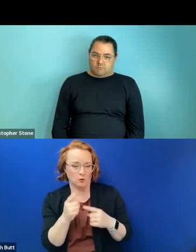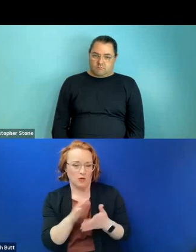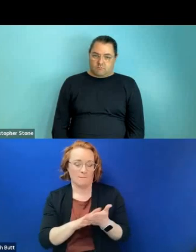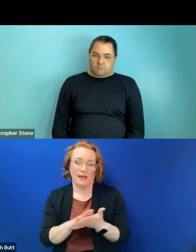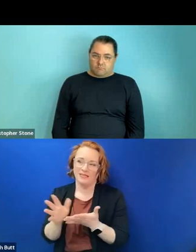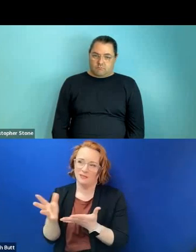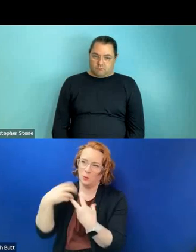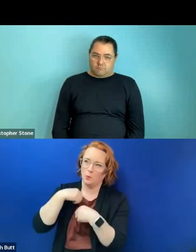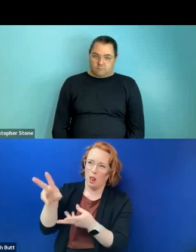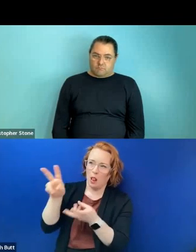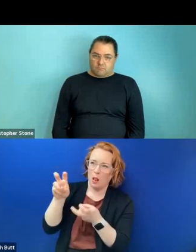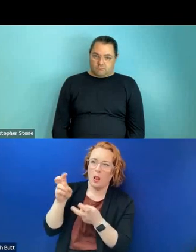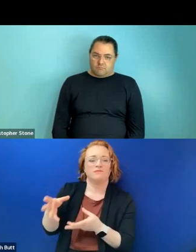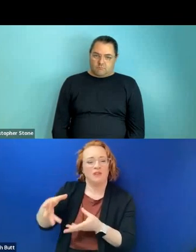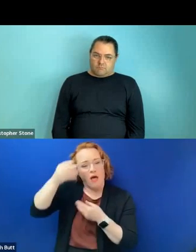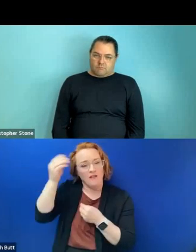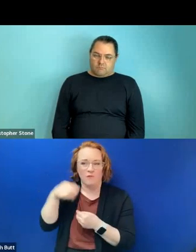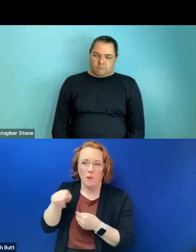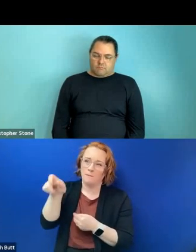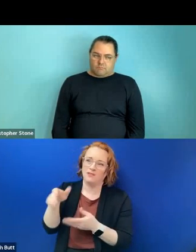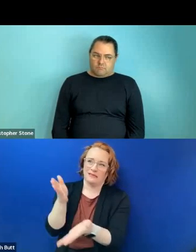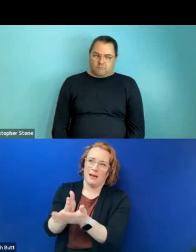from somebody who's a native user.